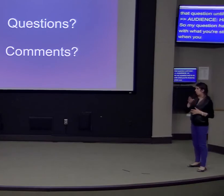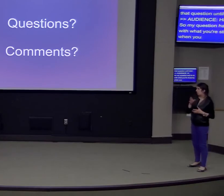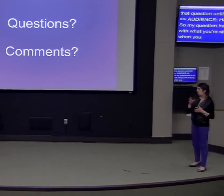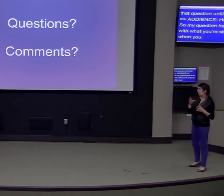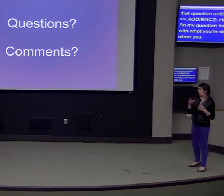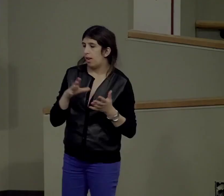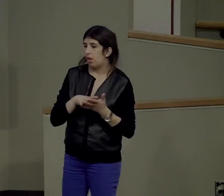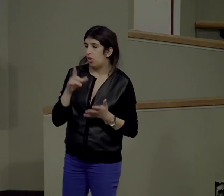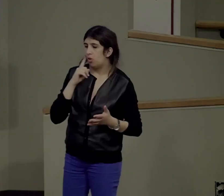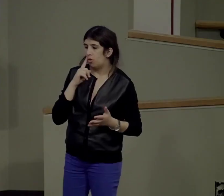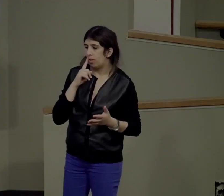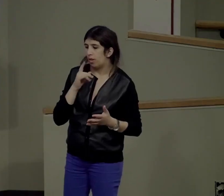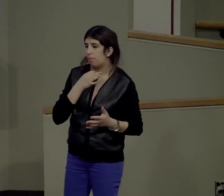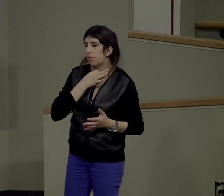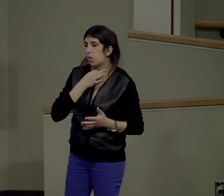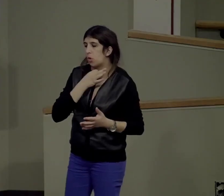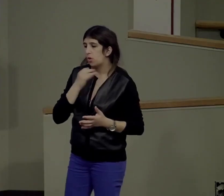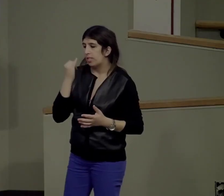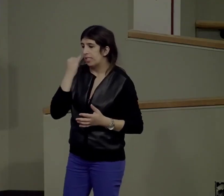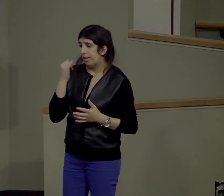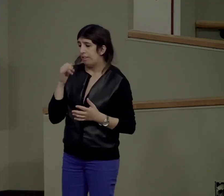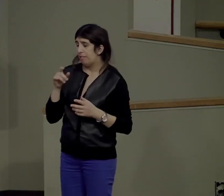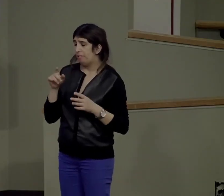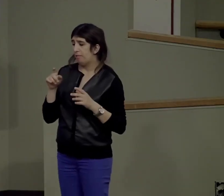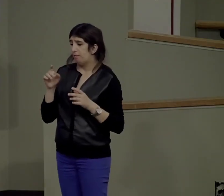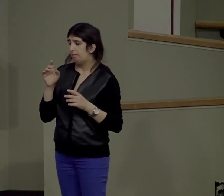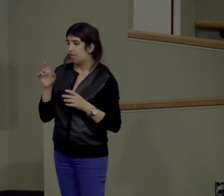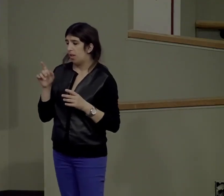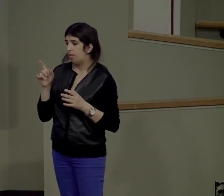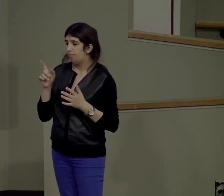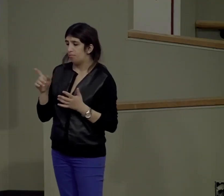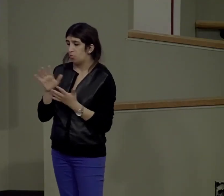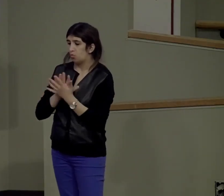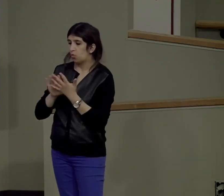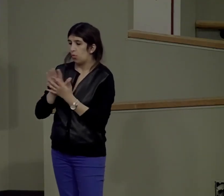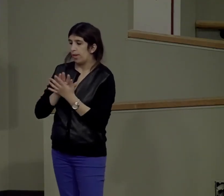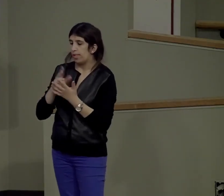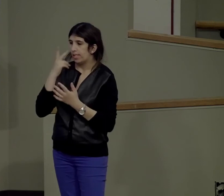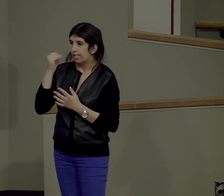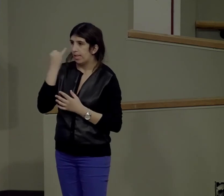learning versus direct instruction.